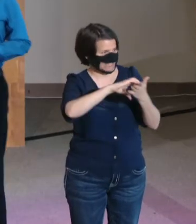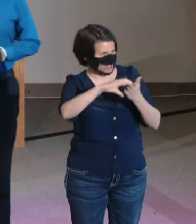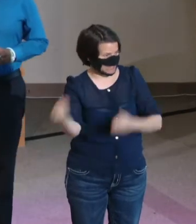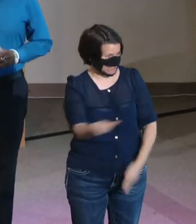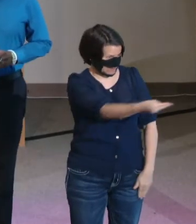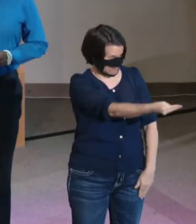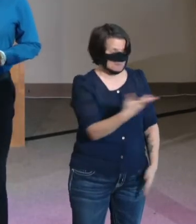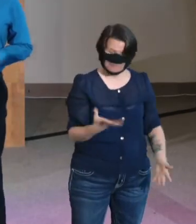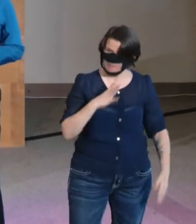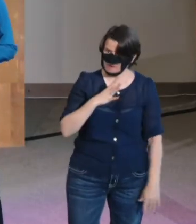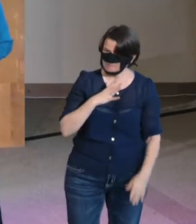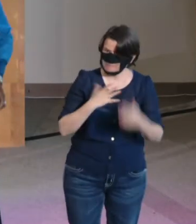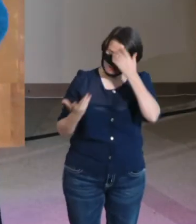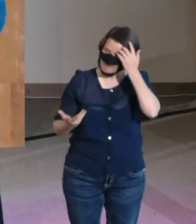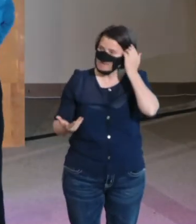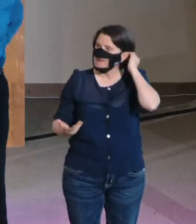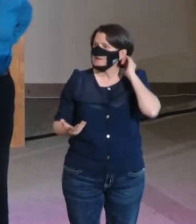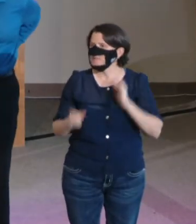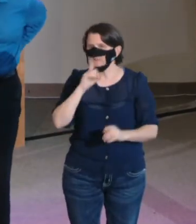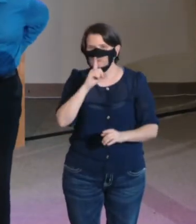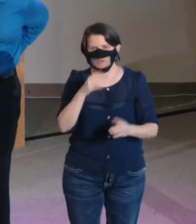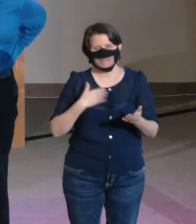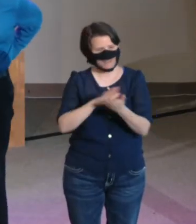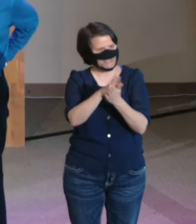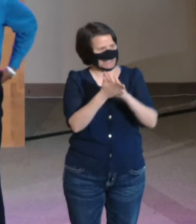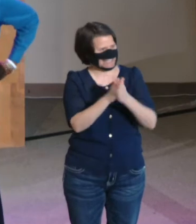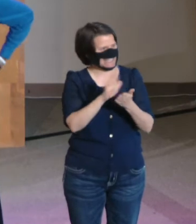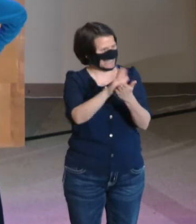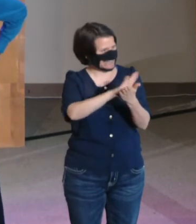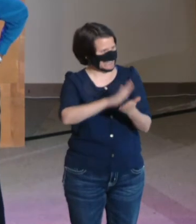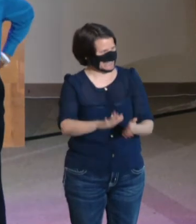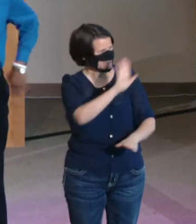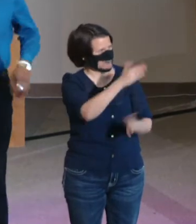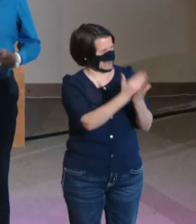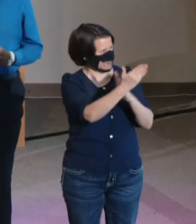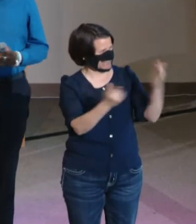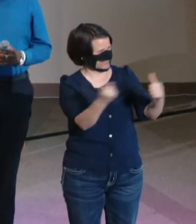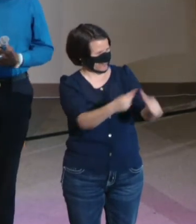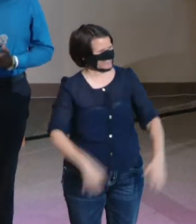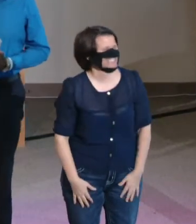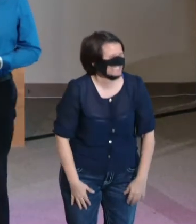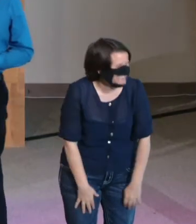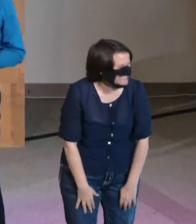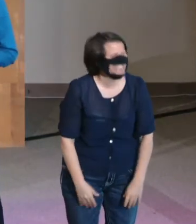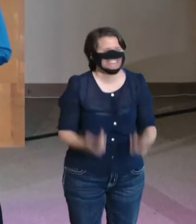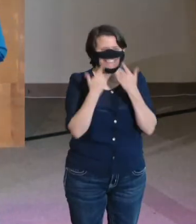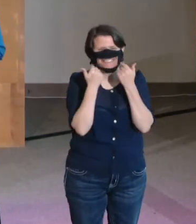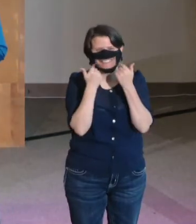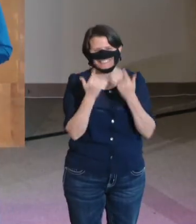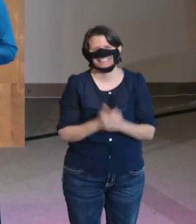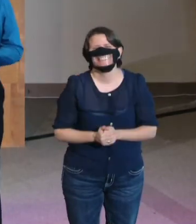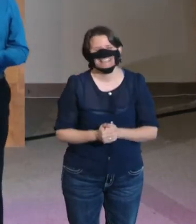is acceptable as well. Make sure you sanitize your hands first. Just kidding. So let us come together